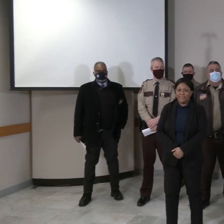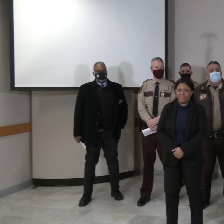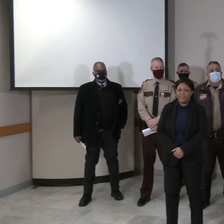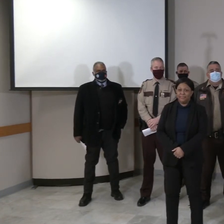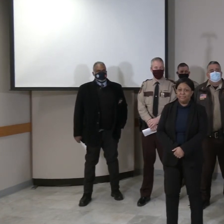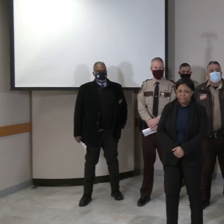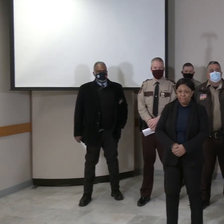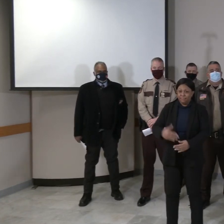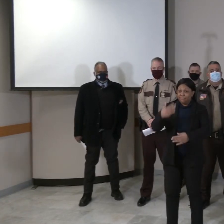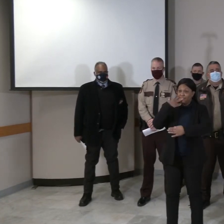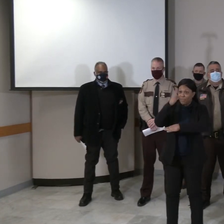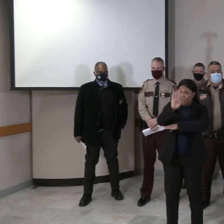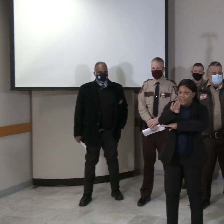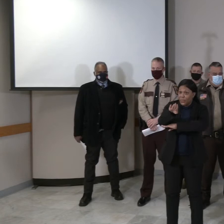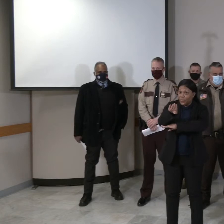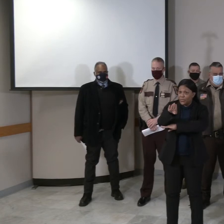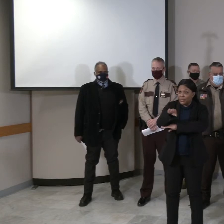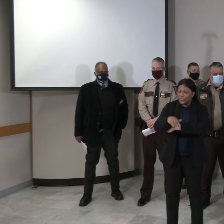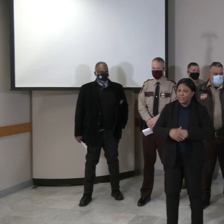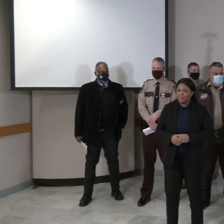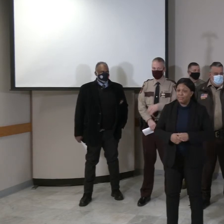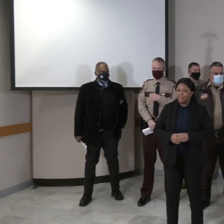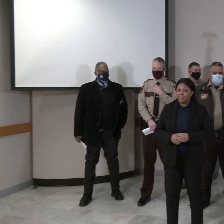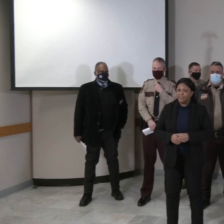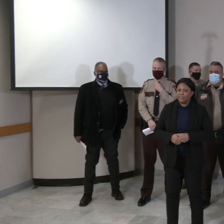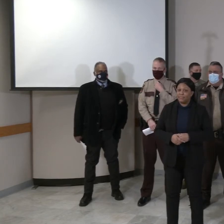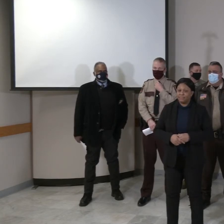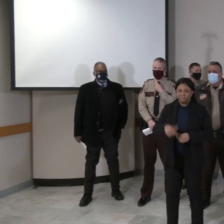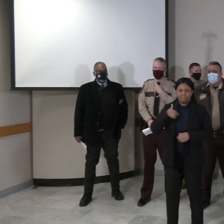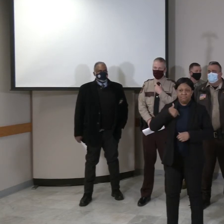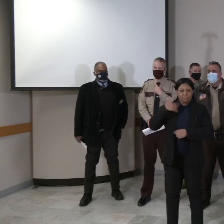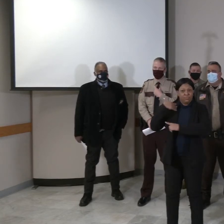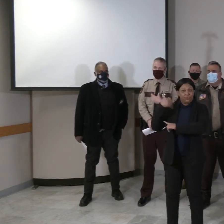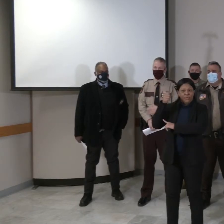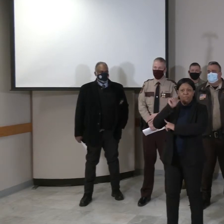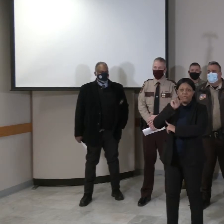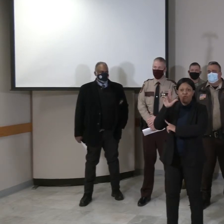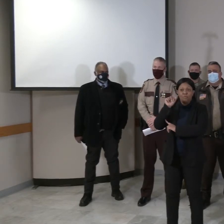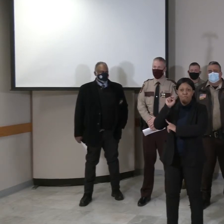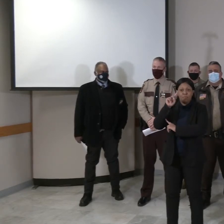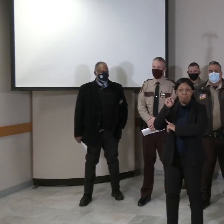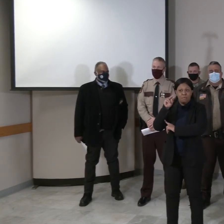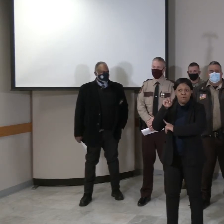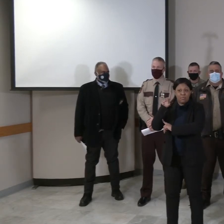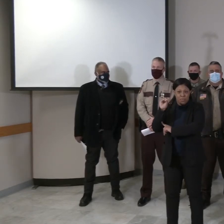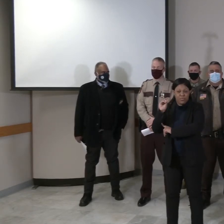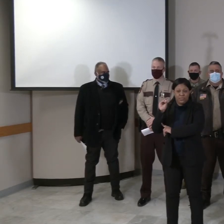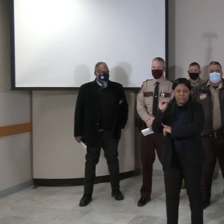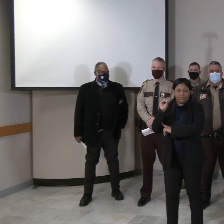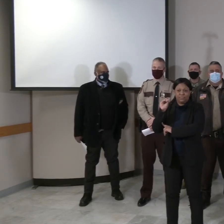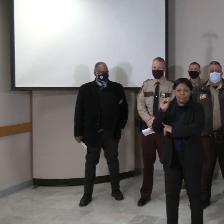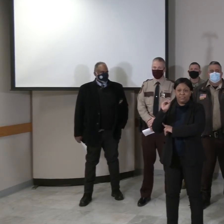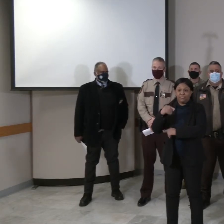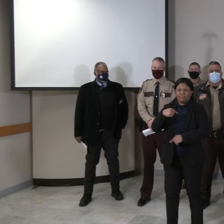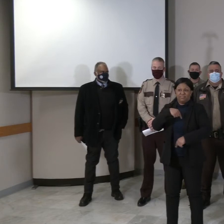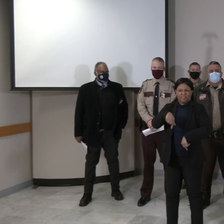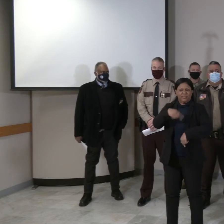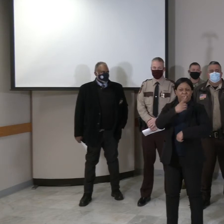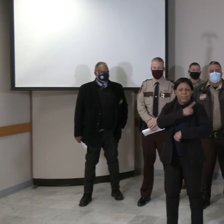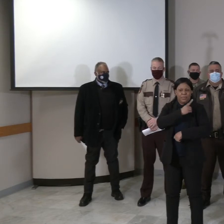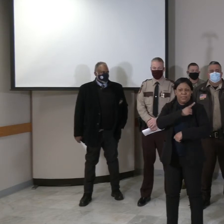Good afternoon, everyone. Chief Madera Arredondo of the Minneapolis Police Department. I first want to just